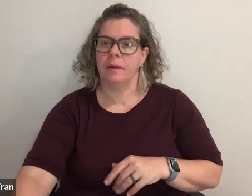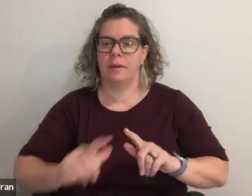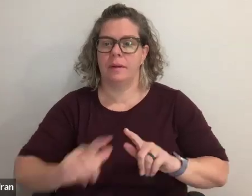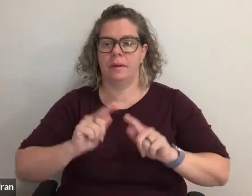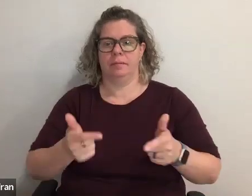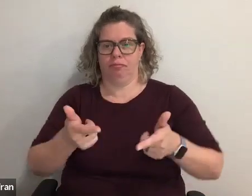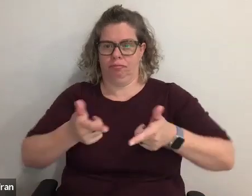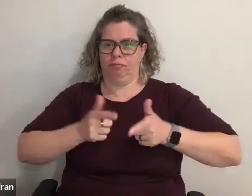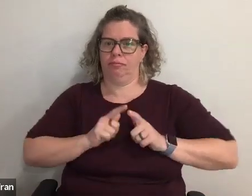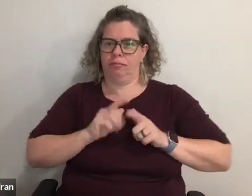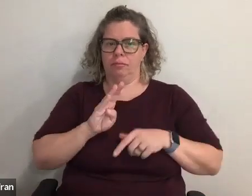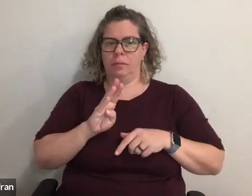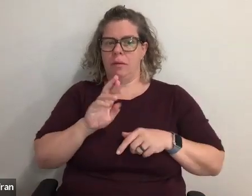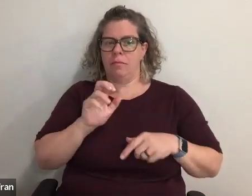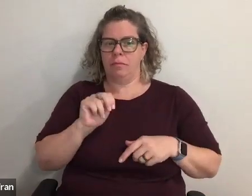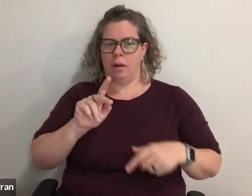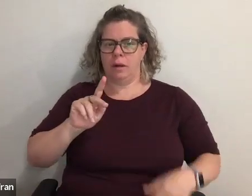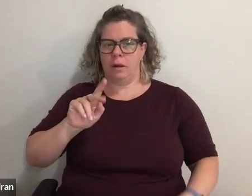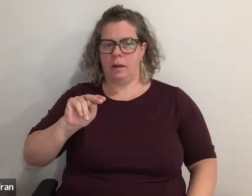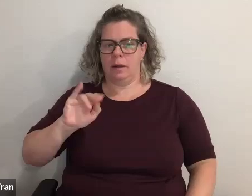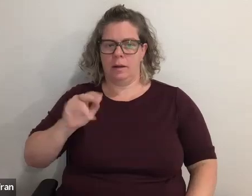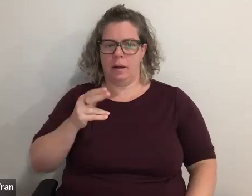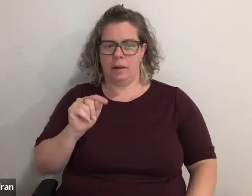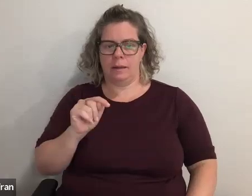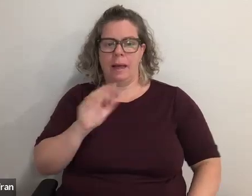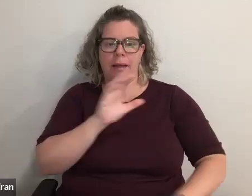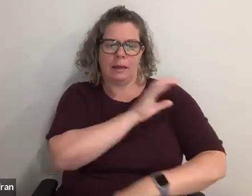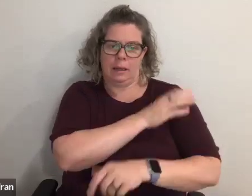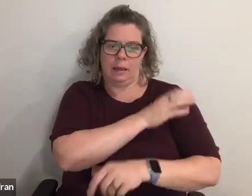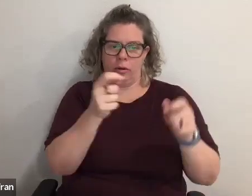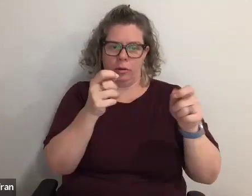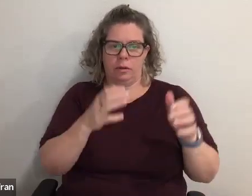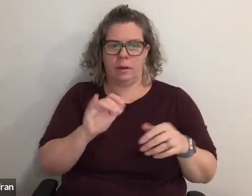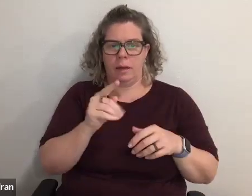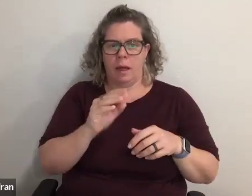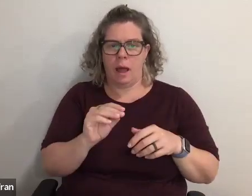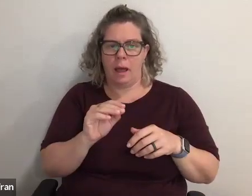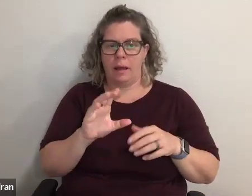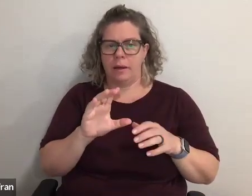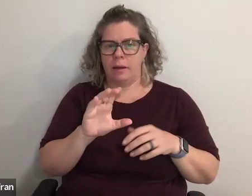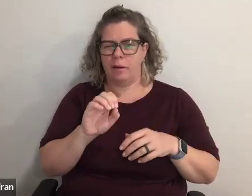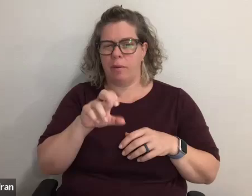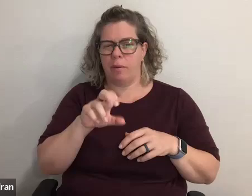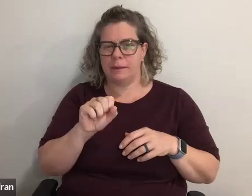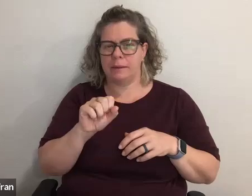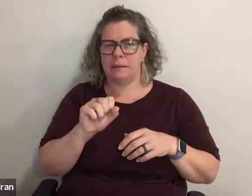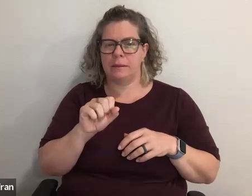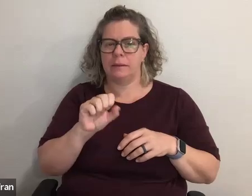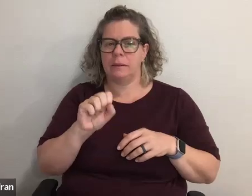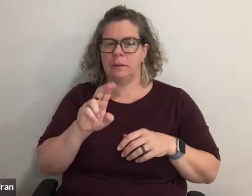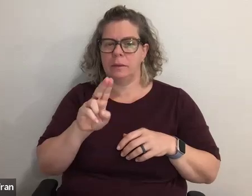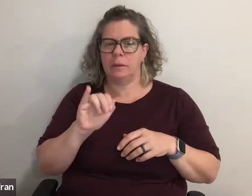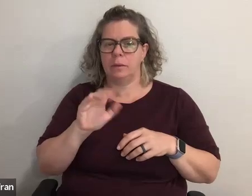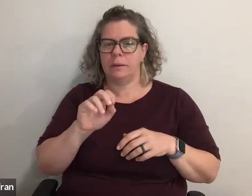Hi, everyone. My name is Brian Knight. I'm the clinical director at the Idaho Crisis and Suicide Hotline. I've been here at the hotline